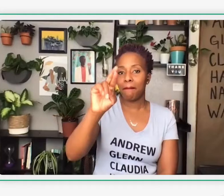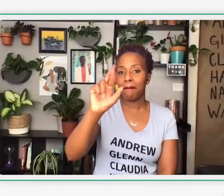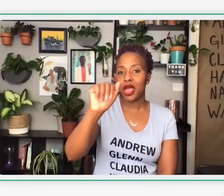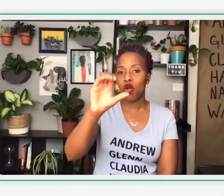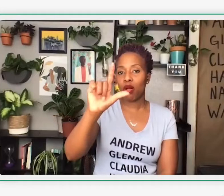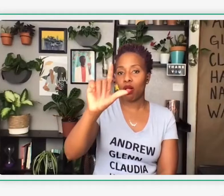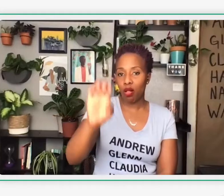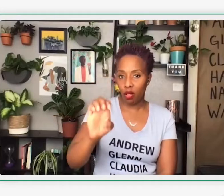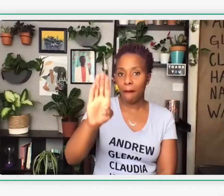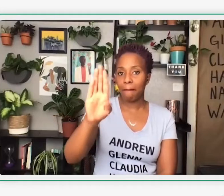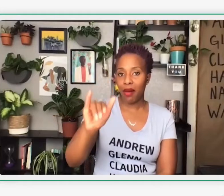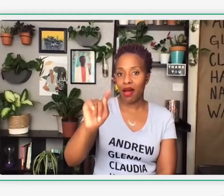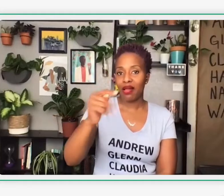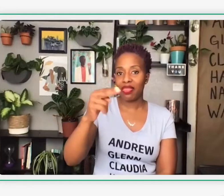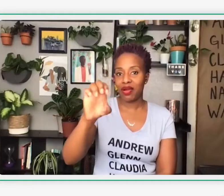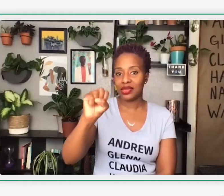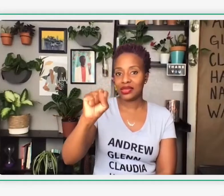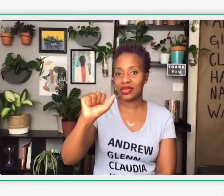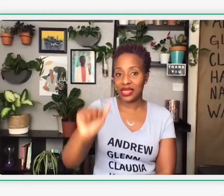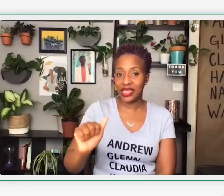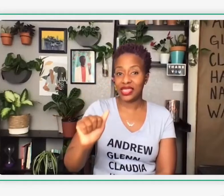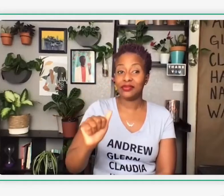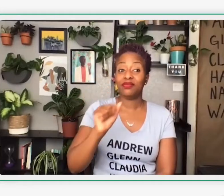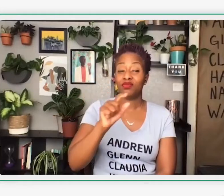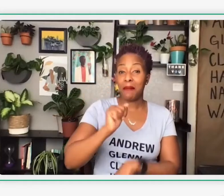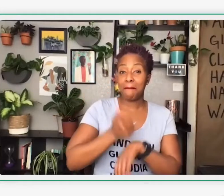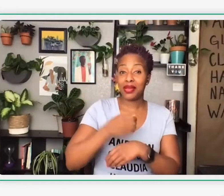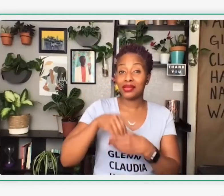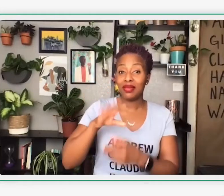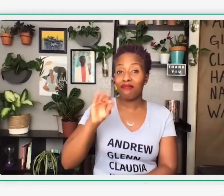The first individual, at Miracle by the Sea.